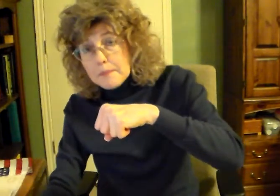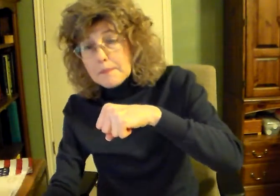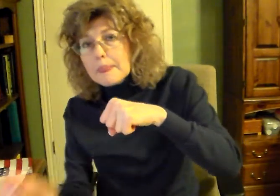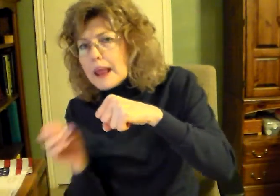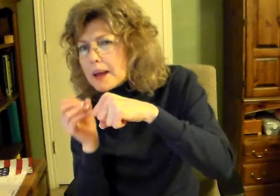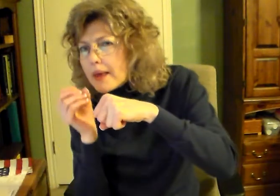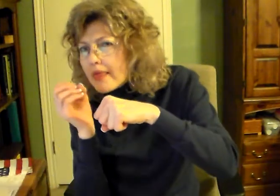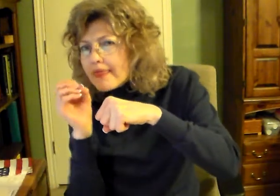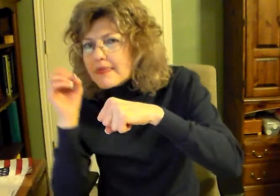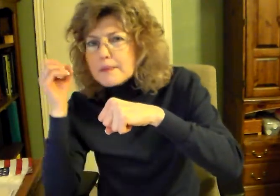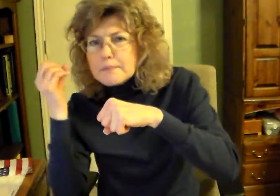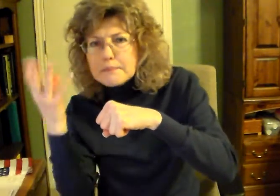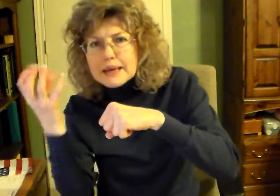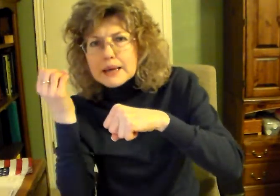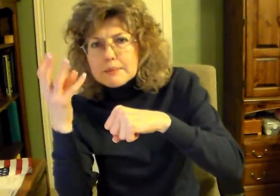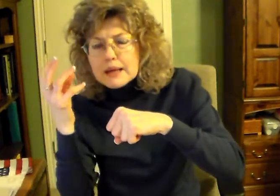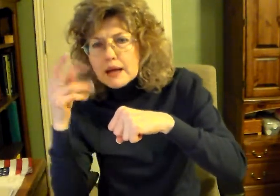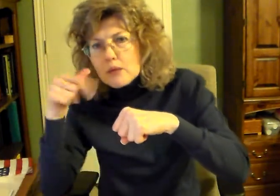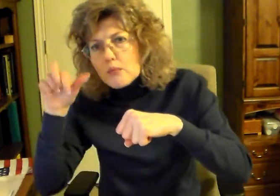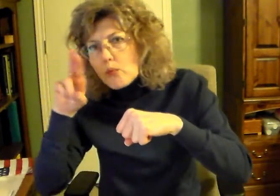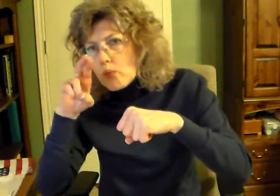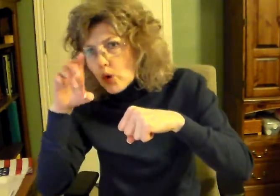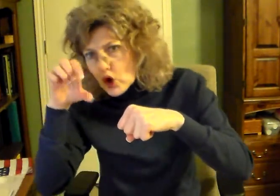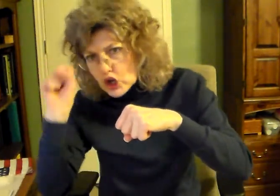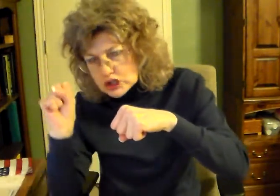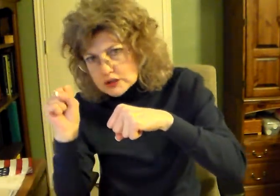thousands of pores which allow material to move into and out of the nucleus.